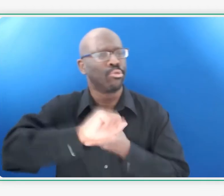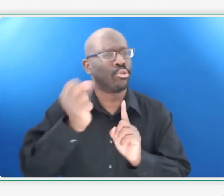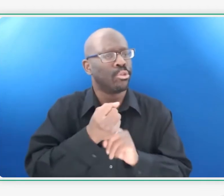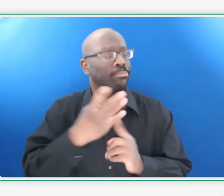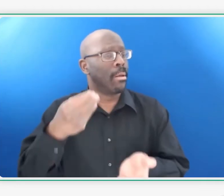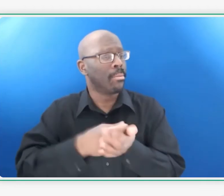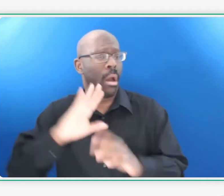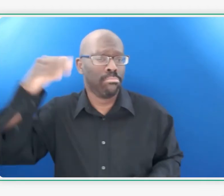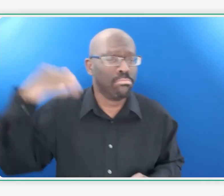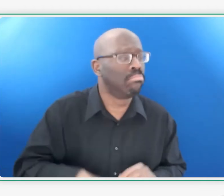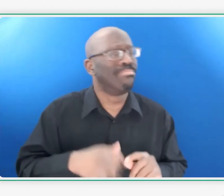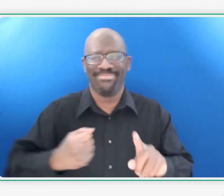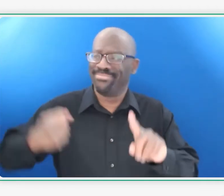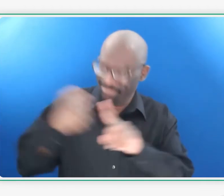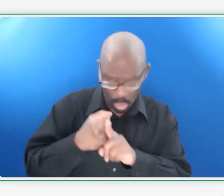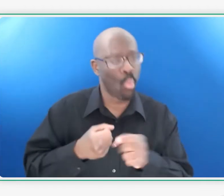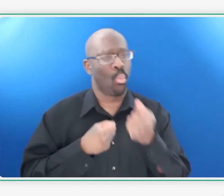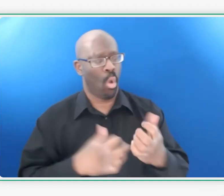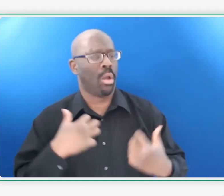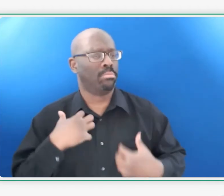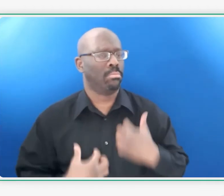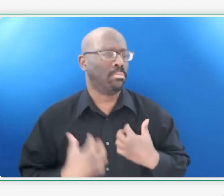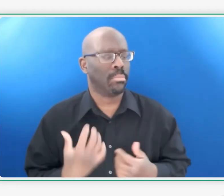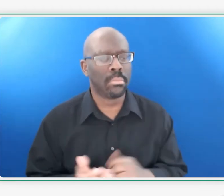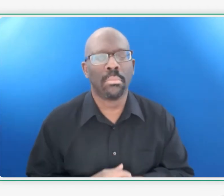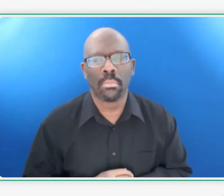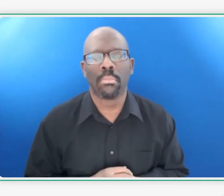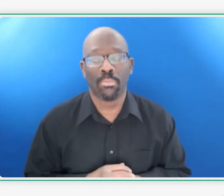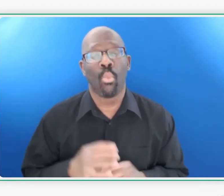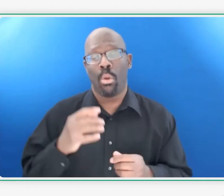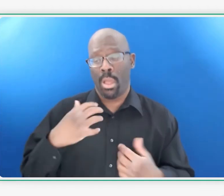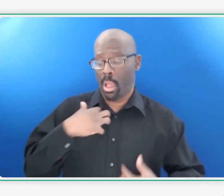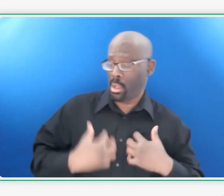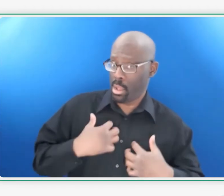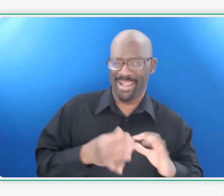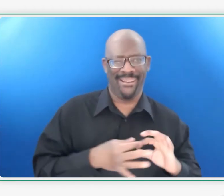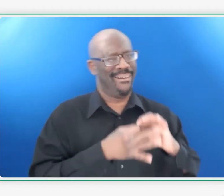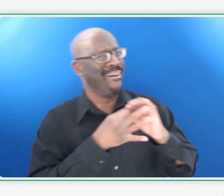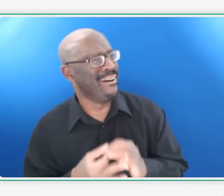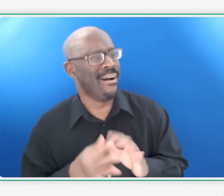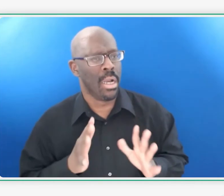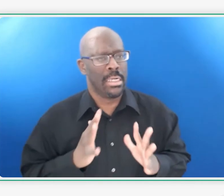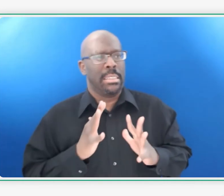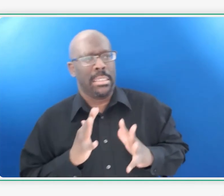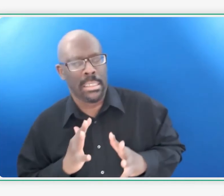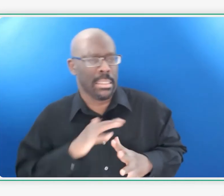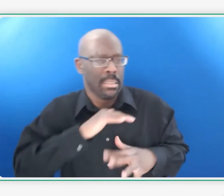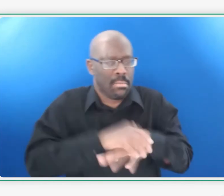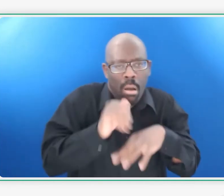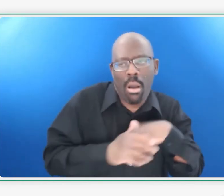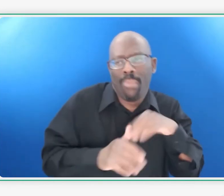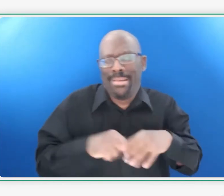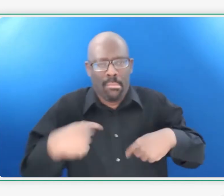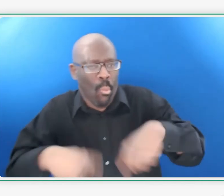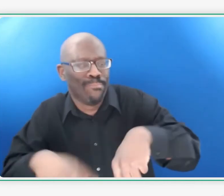insecurity. So something such as COVID-19 or any other situation that may cause some type